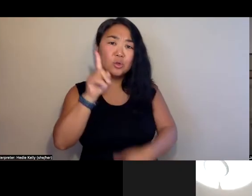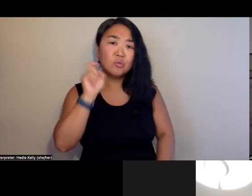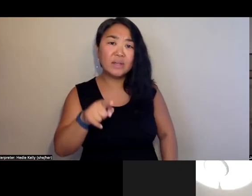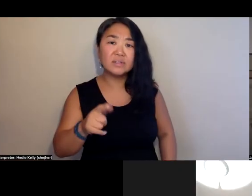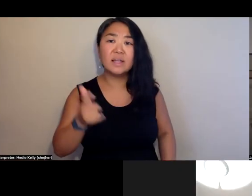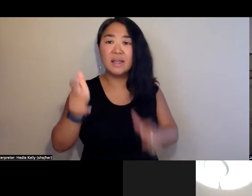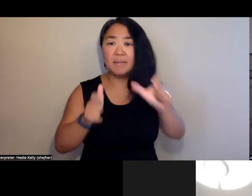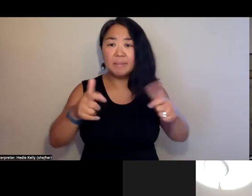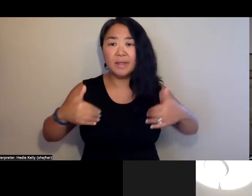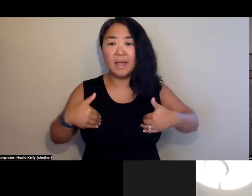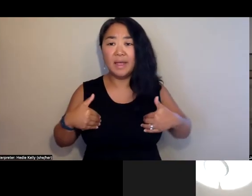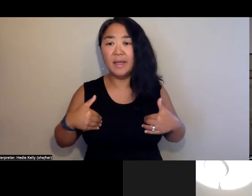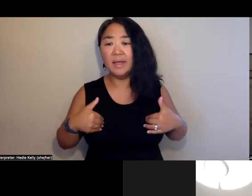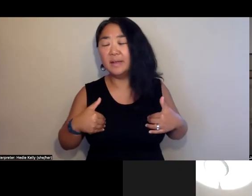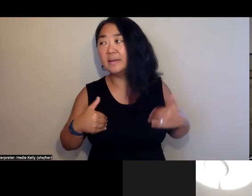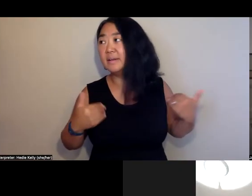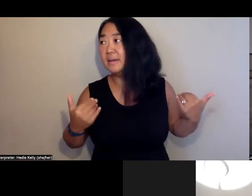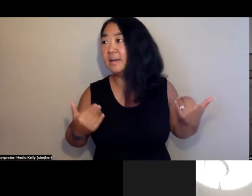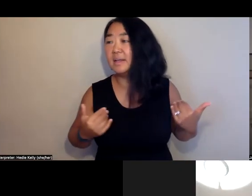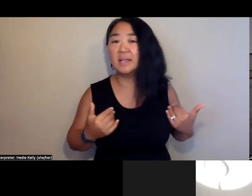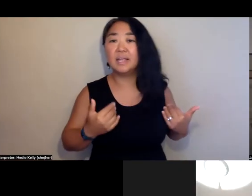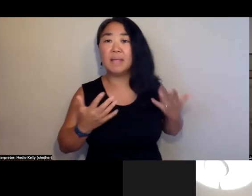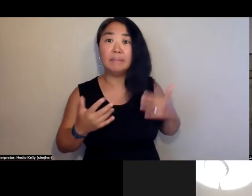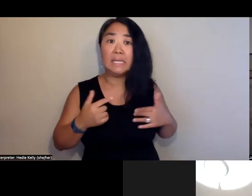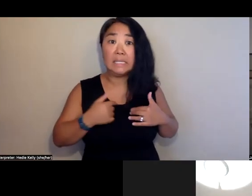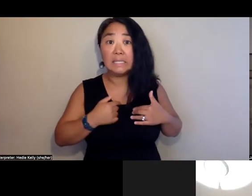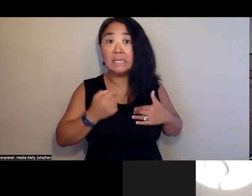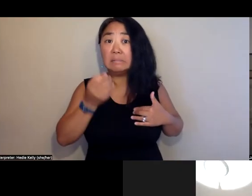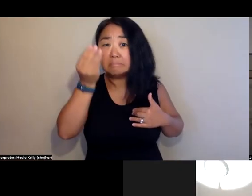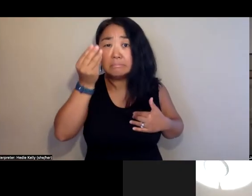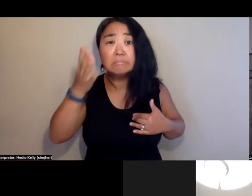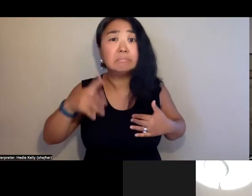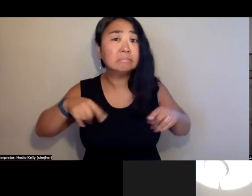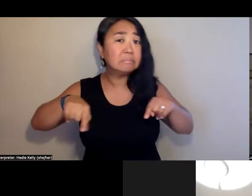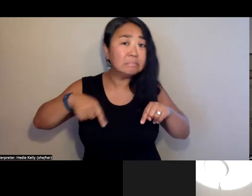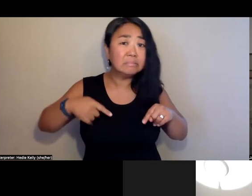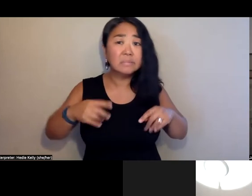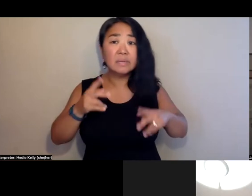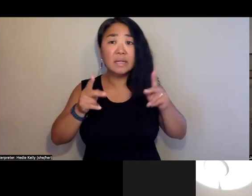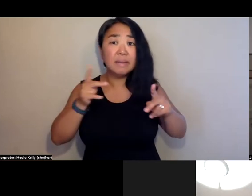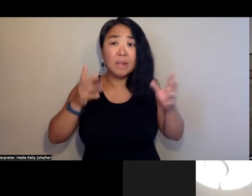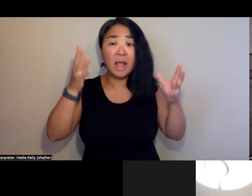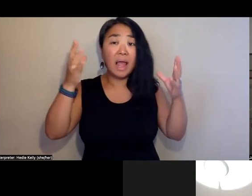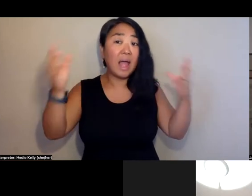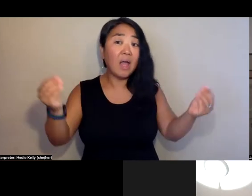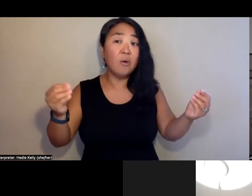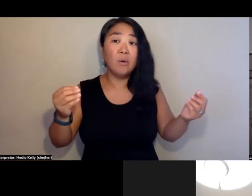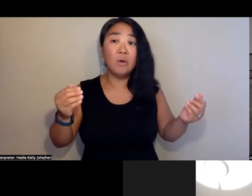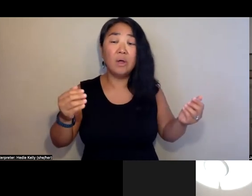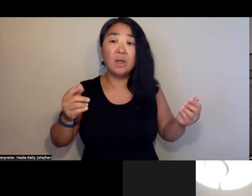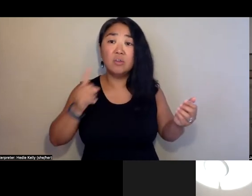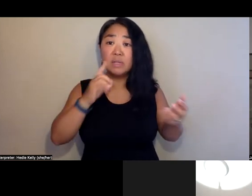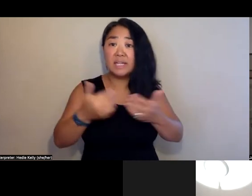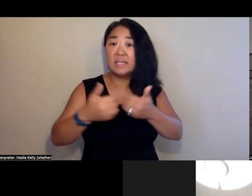some, maybe a little voiced anxiety about, do people go out into, separate